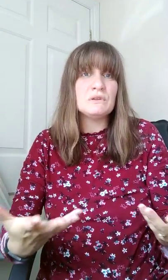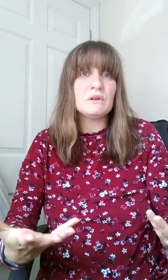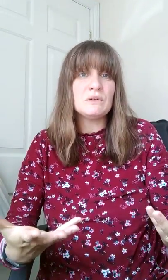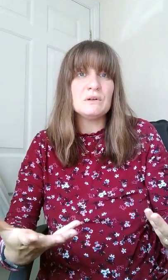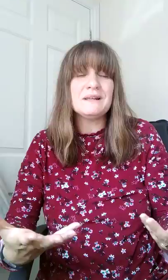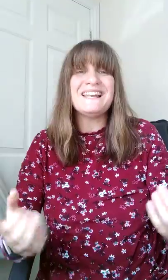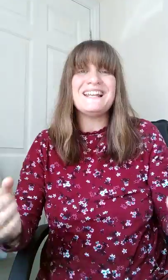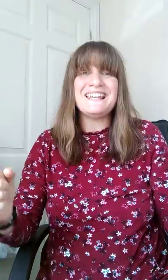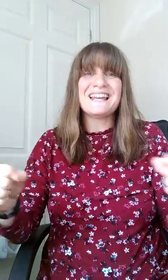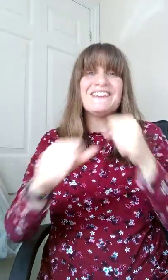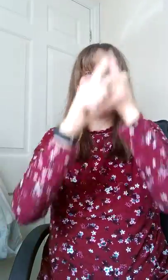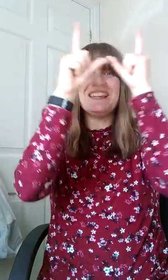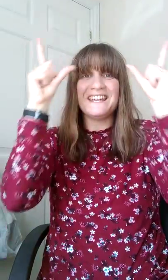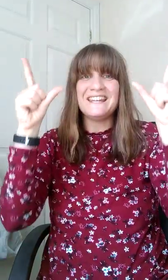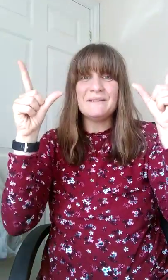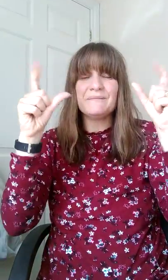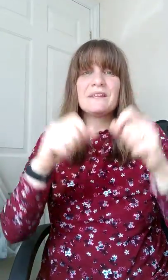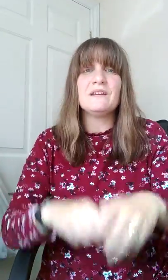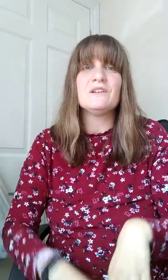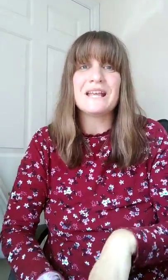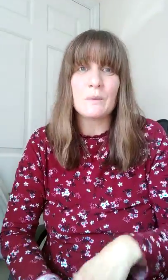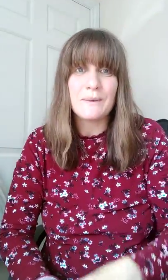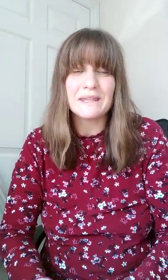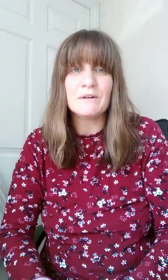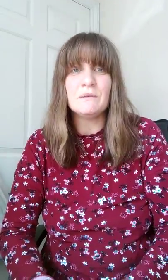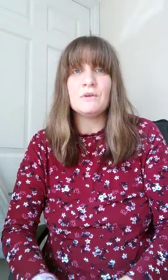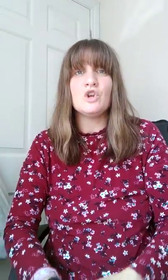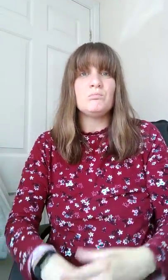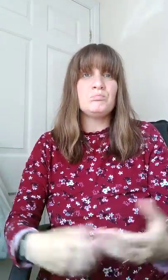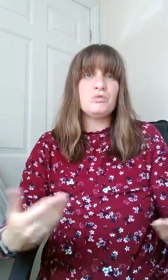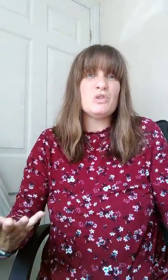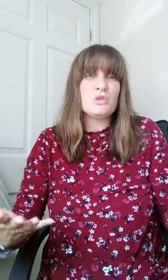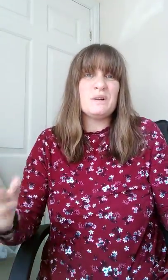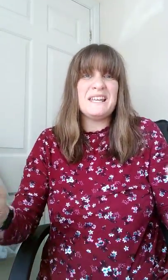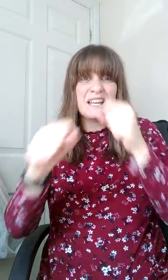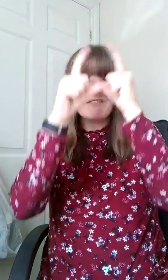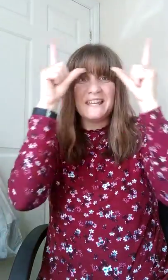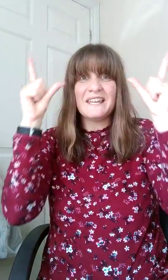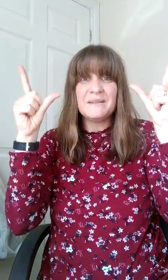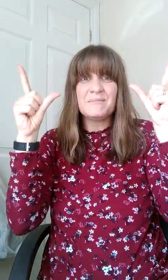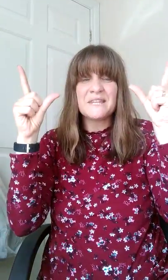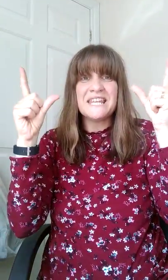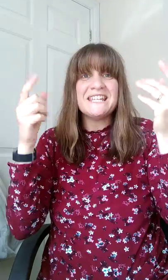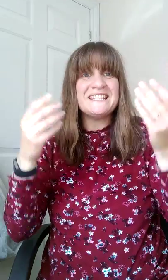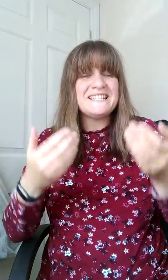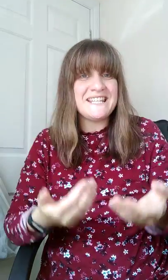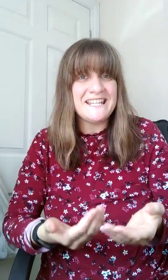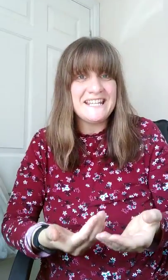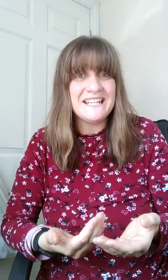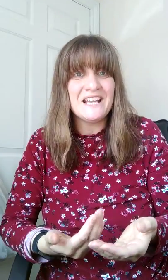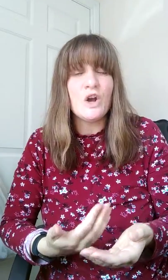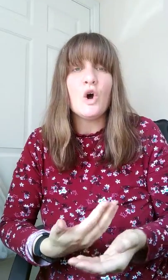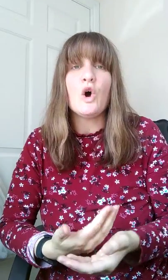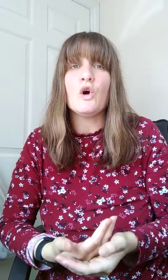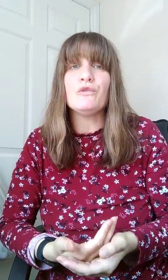-on les réveiller? Can we wake them up? Peut-on les réveiller si on